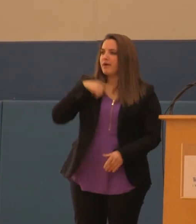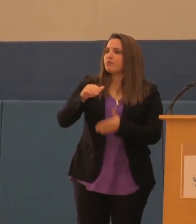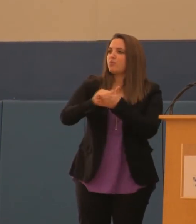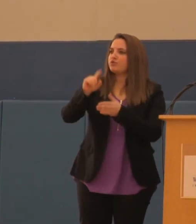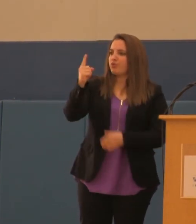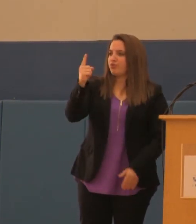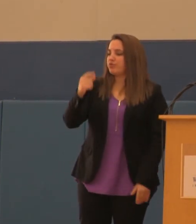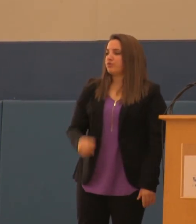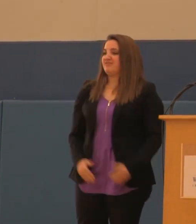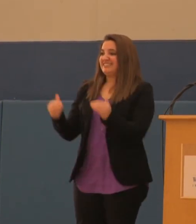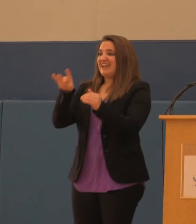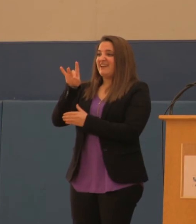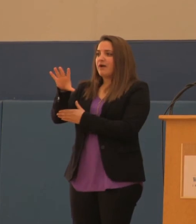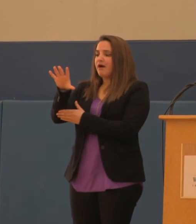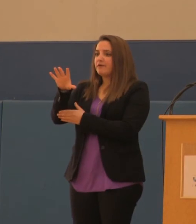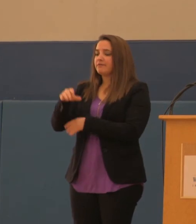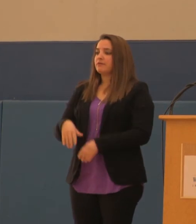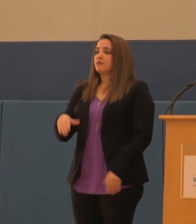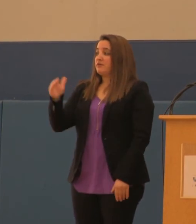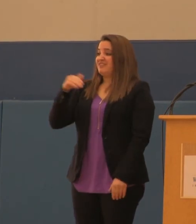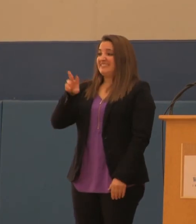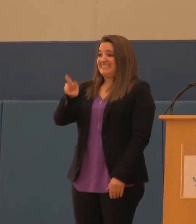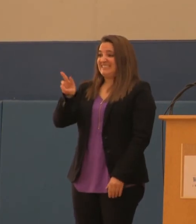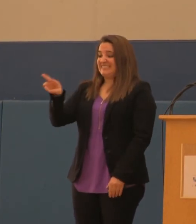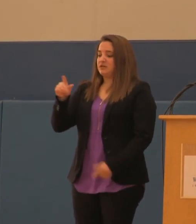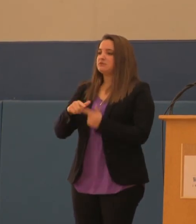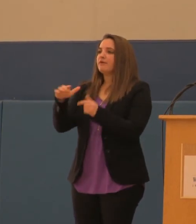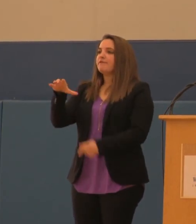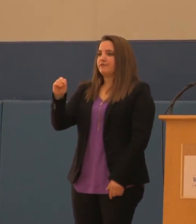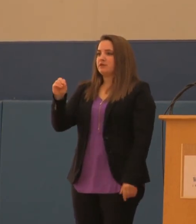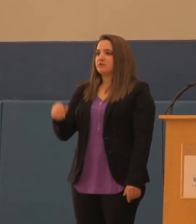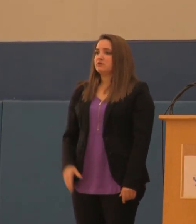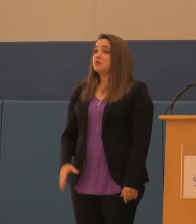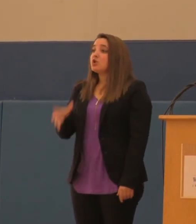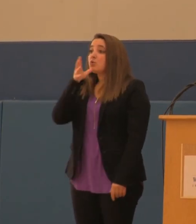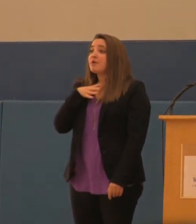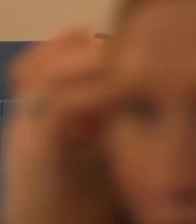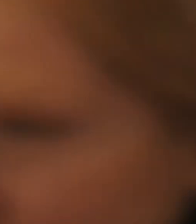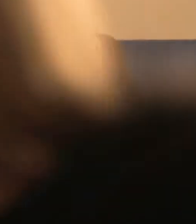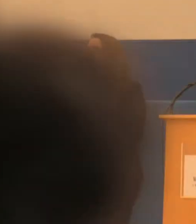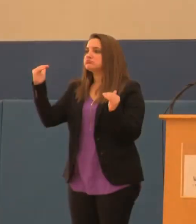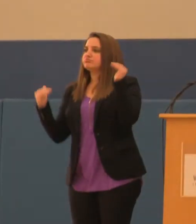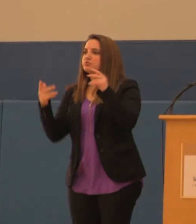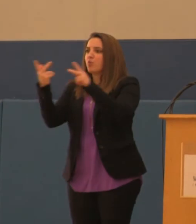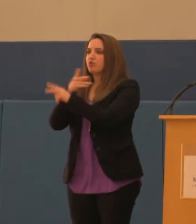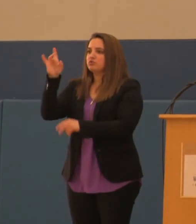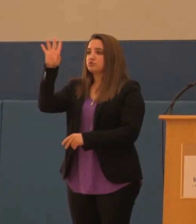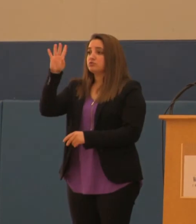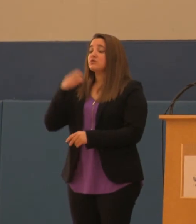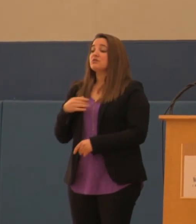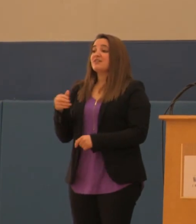85. 66. 50. Women of color earn less. New York's Asian